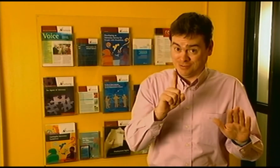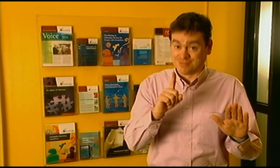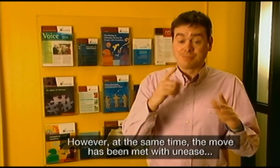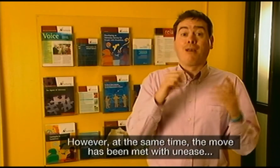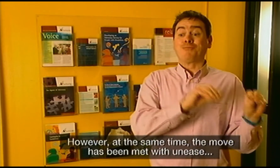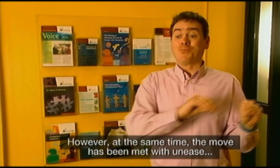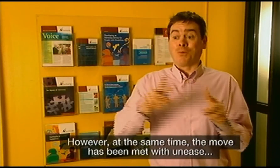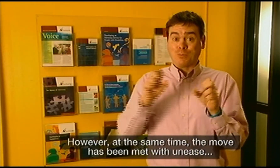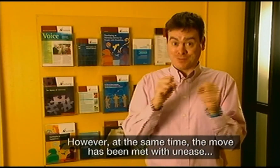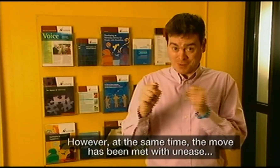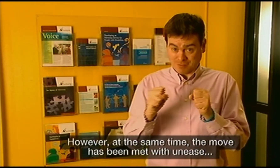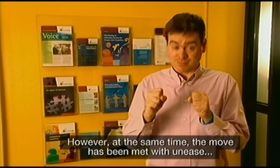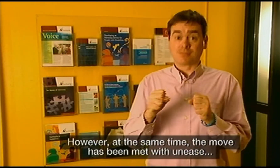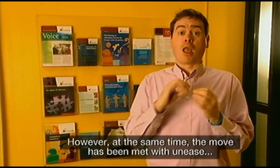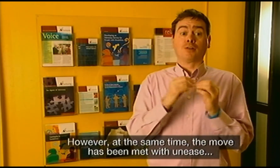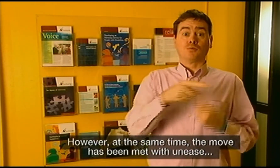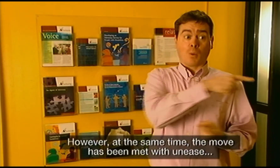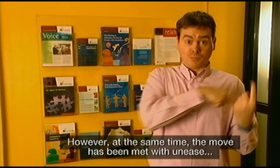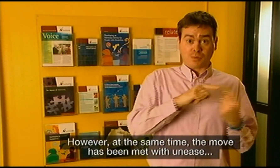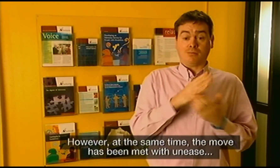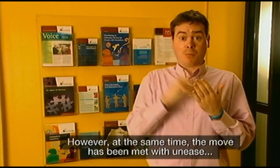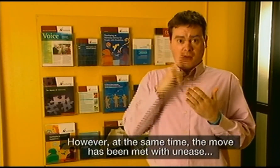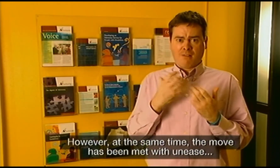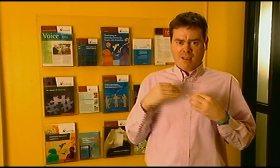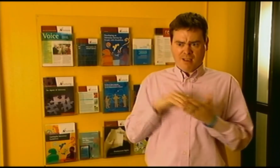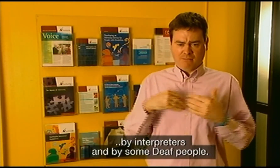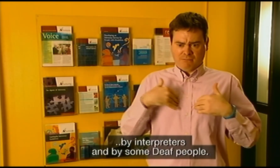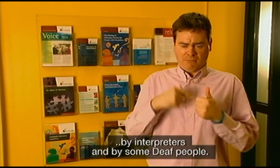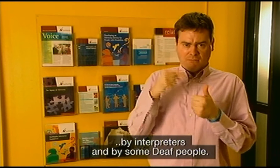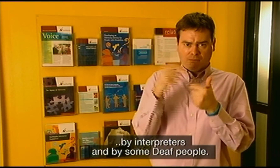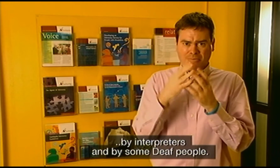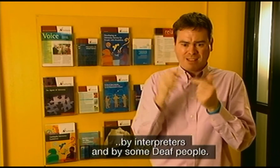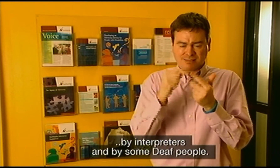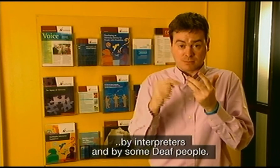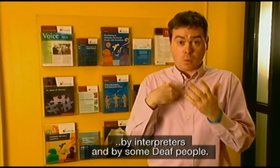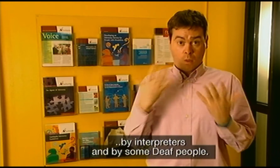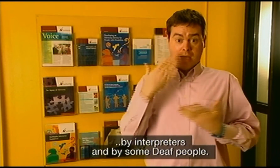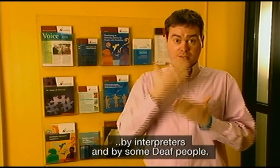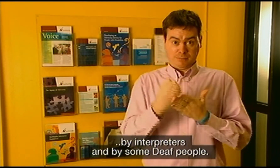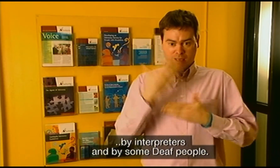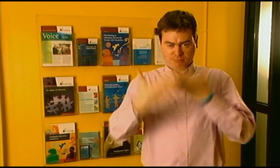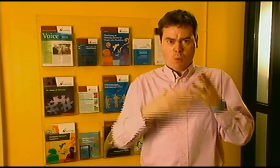However, at the same time, the move has been met with unease by interpreters and by some deaf people. This report